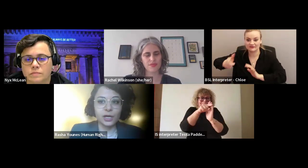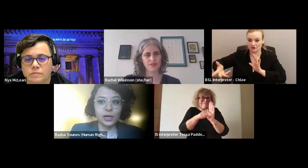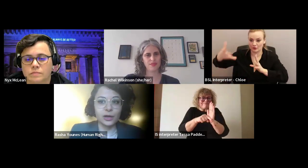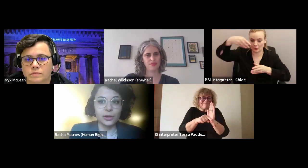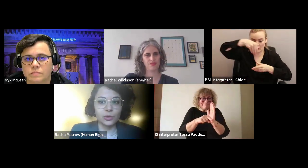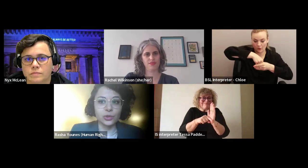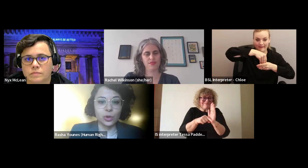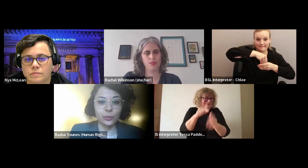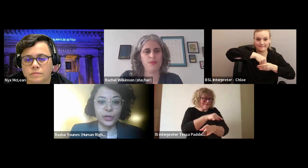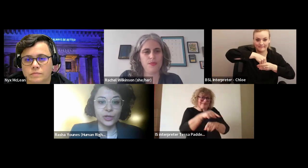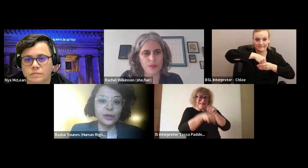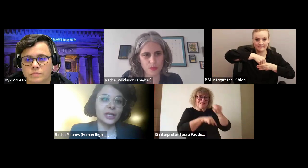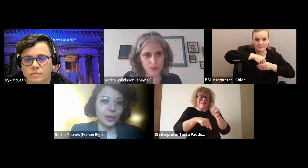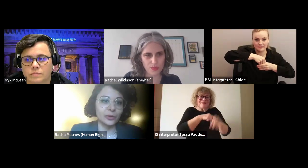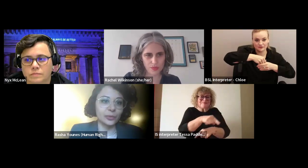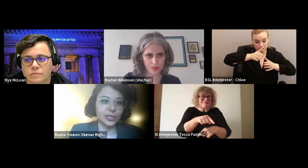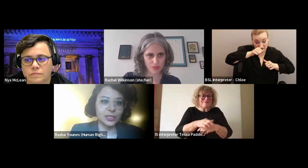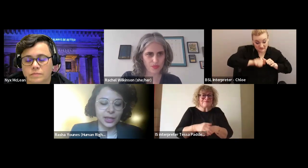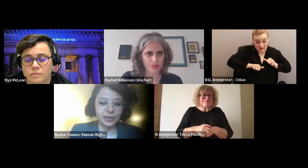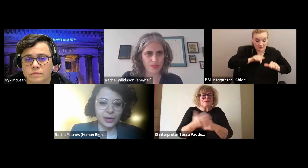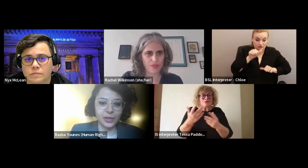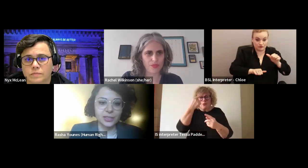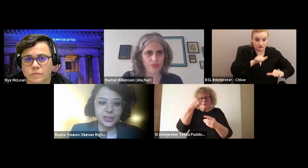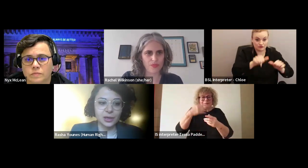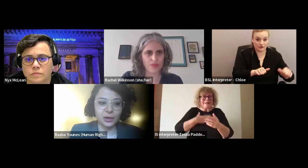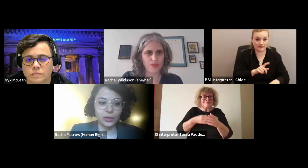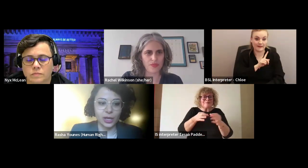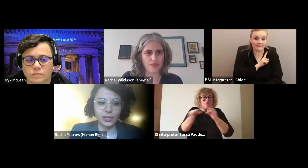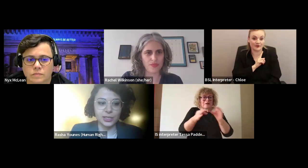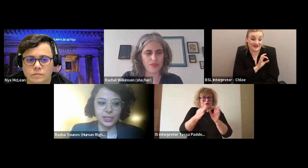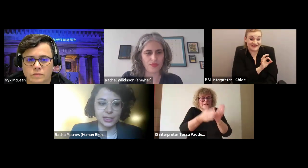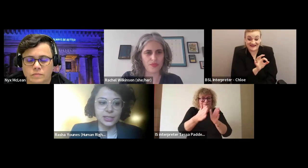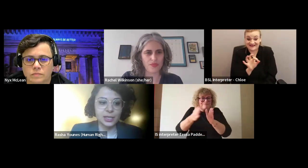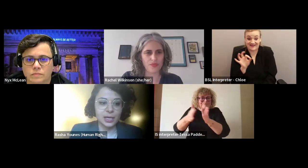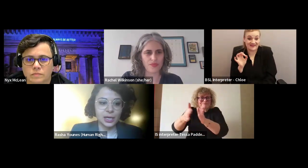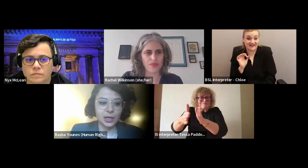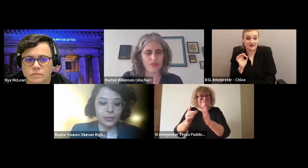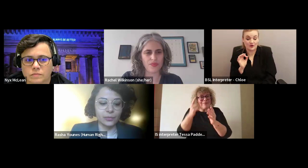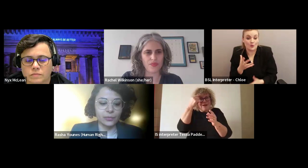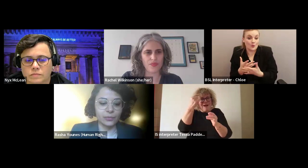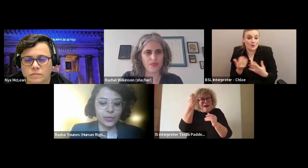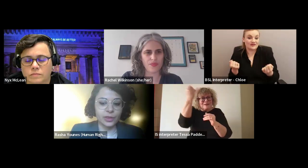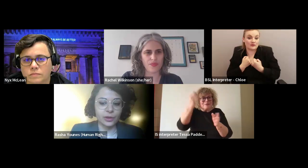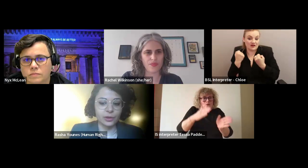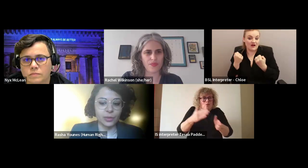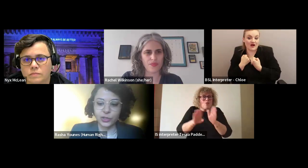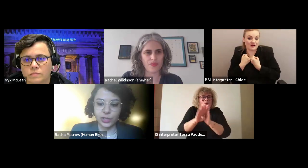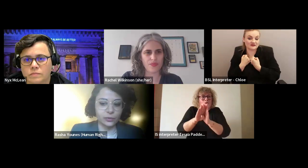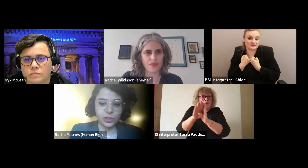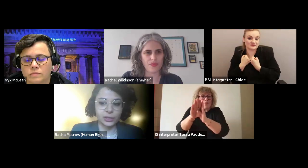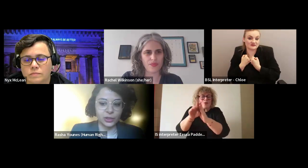of those who we are talking about, because nothing about us without us is